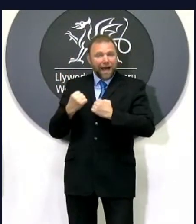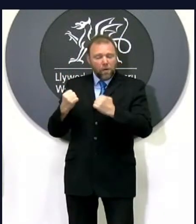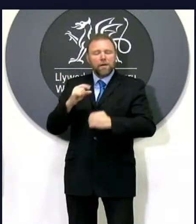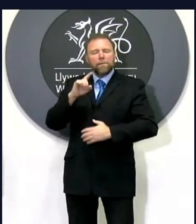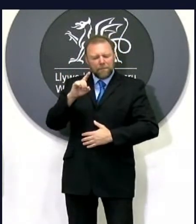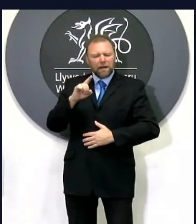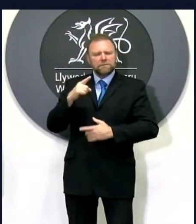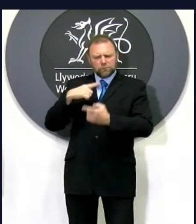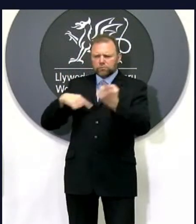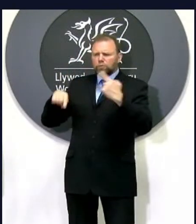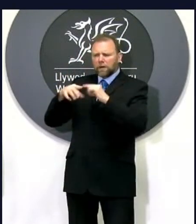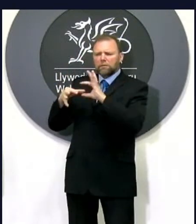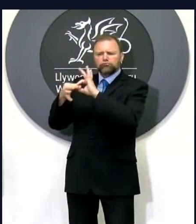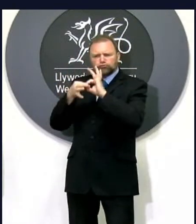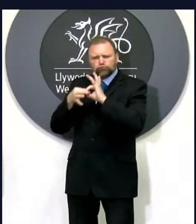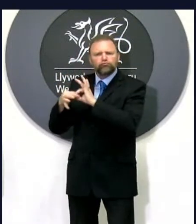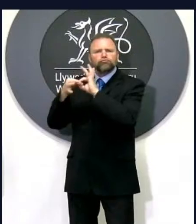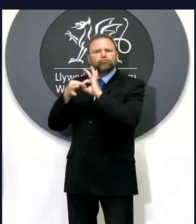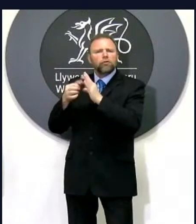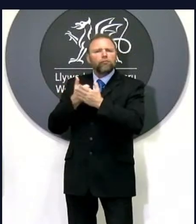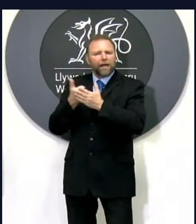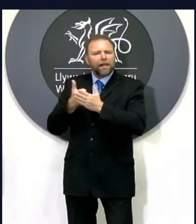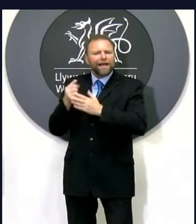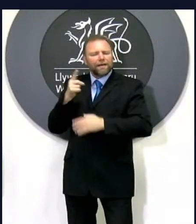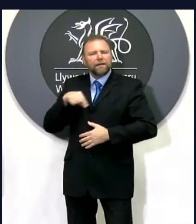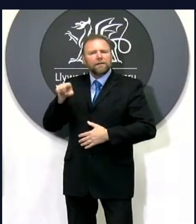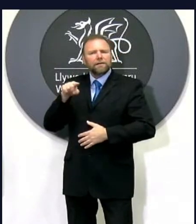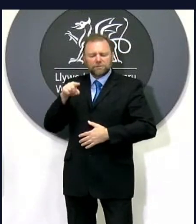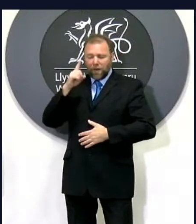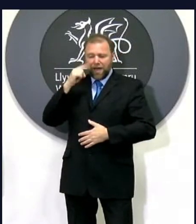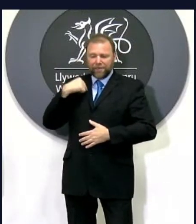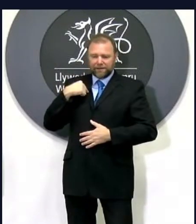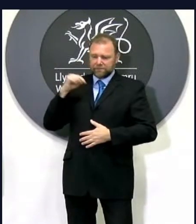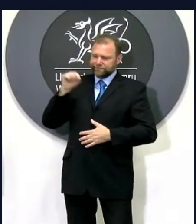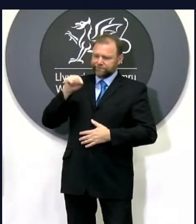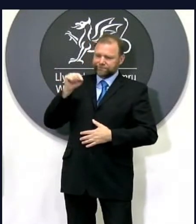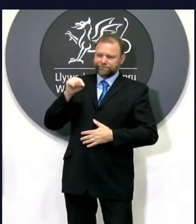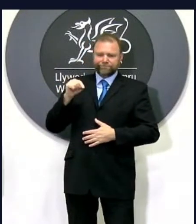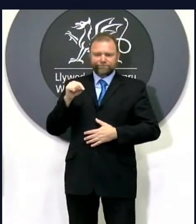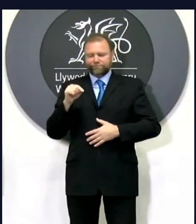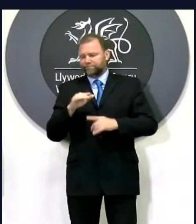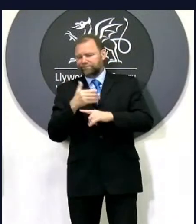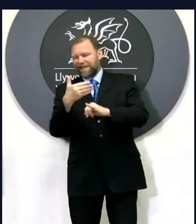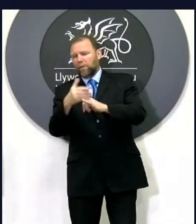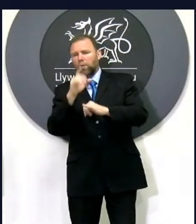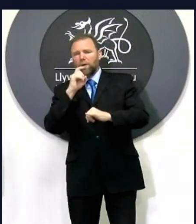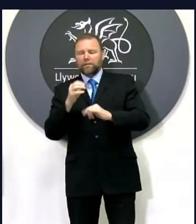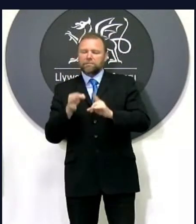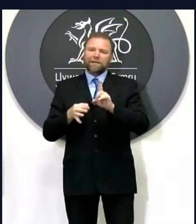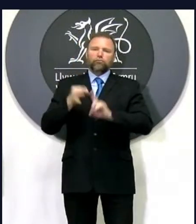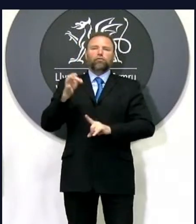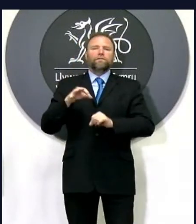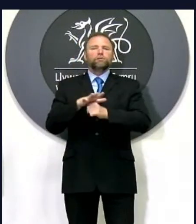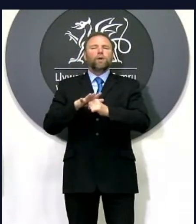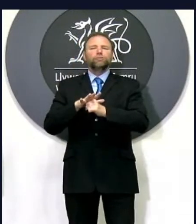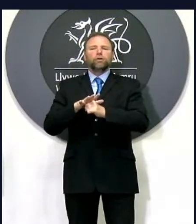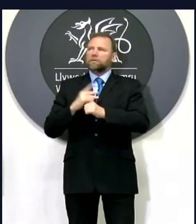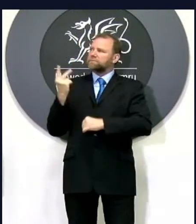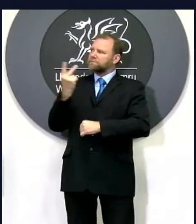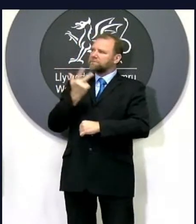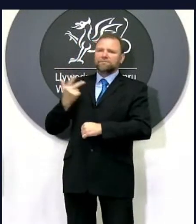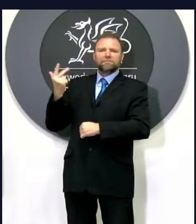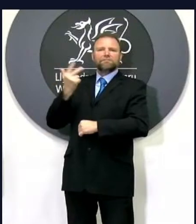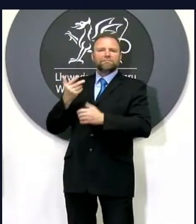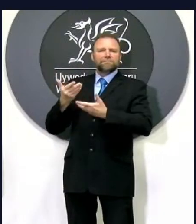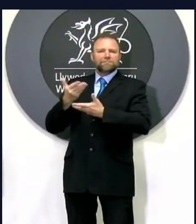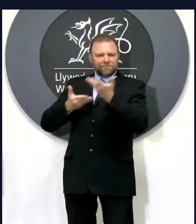it and discussing it regularly together, I think improves the opportunity for us all to address those